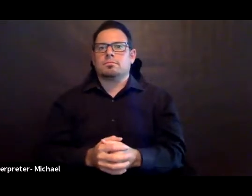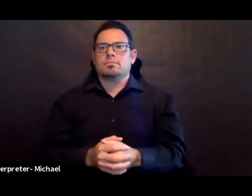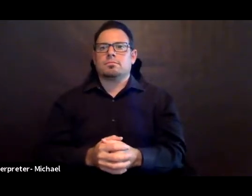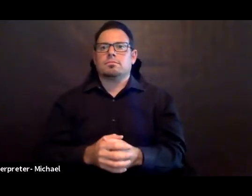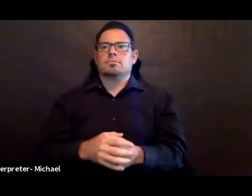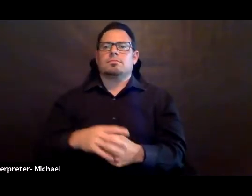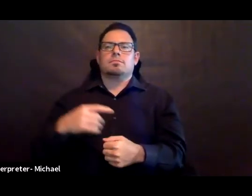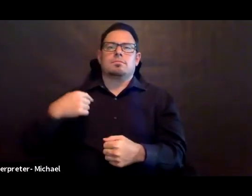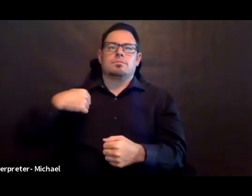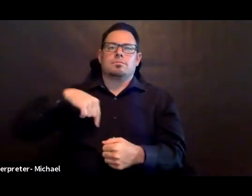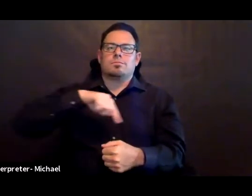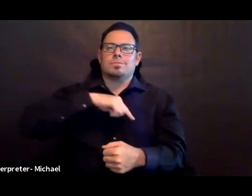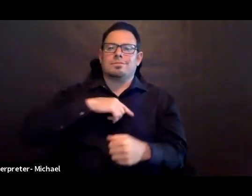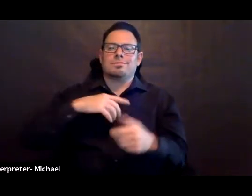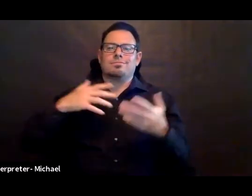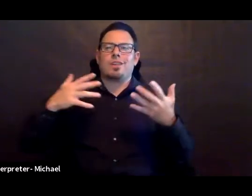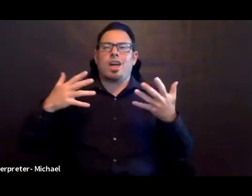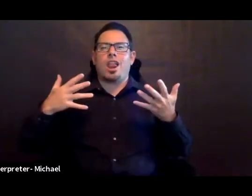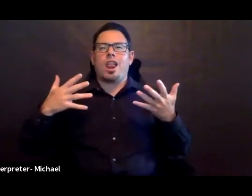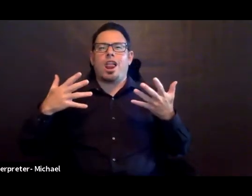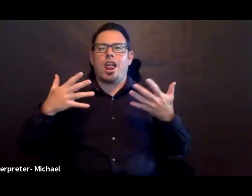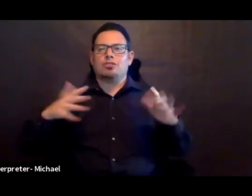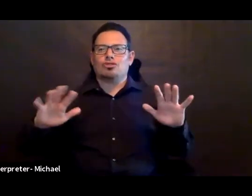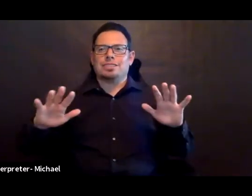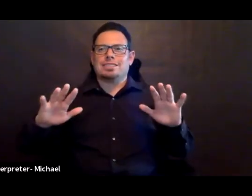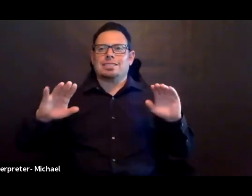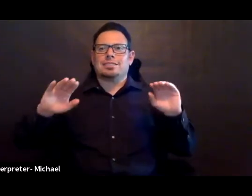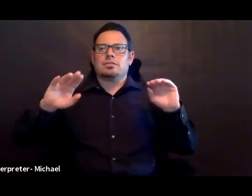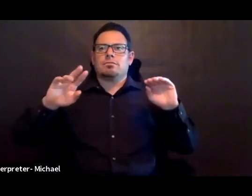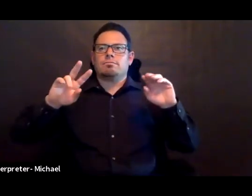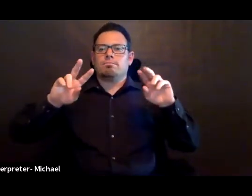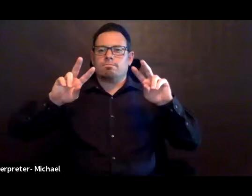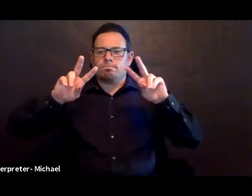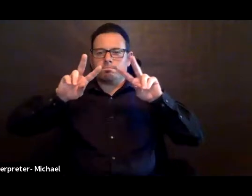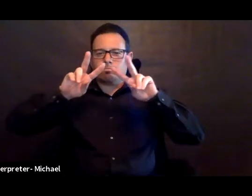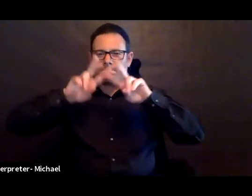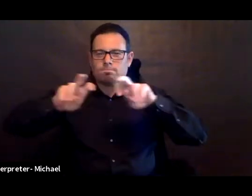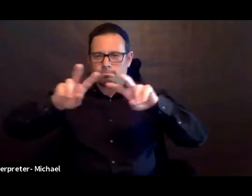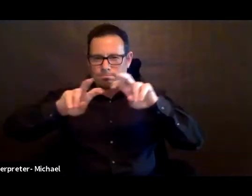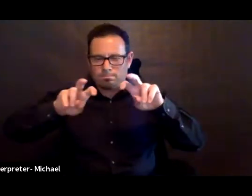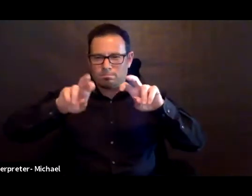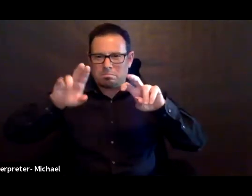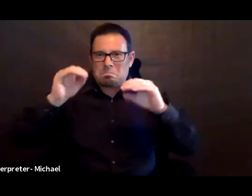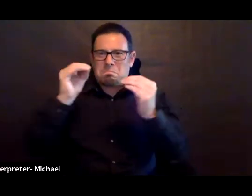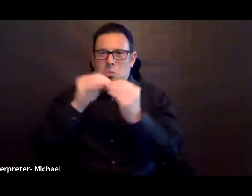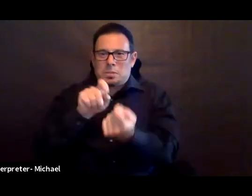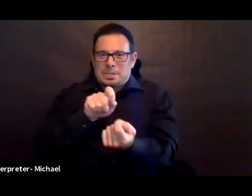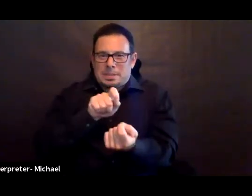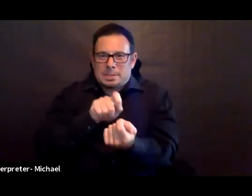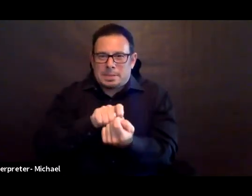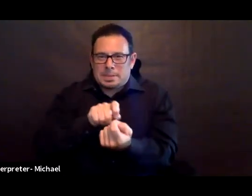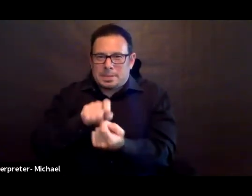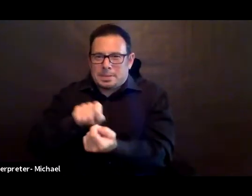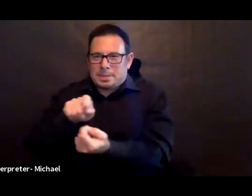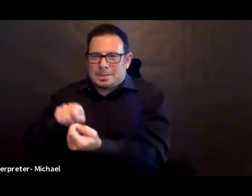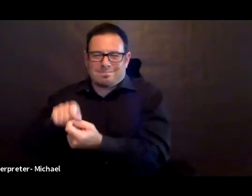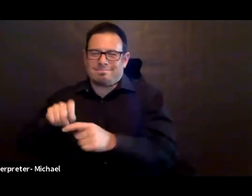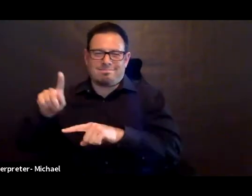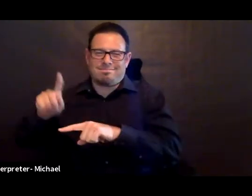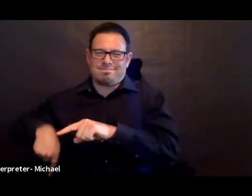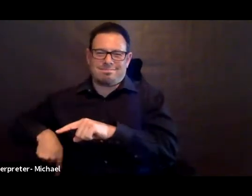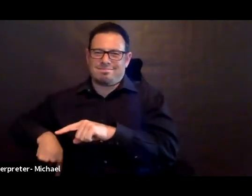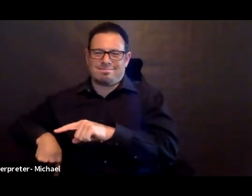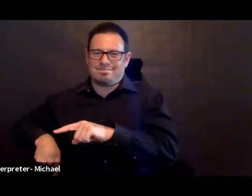a really strong, solid sample that lets us kind of extrapolate from there.